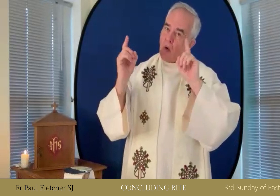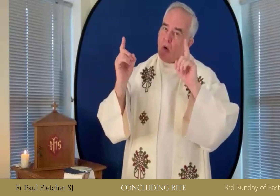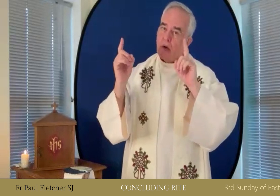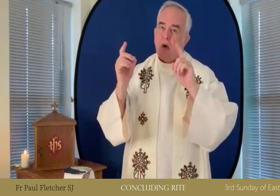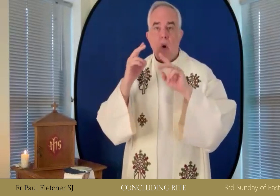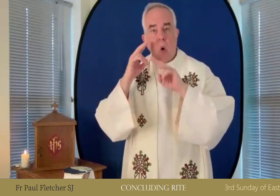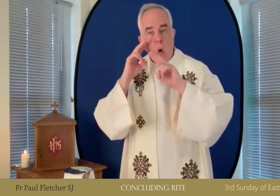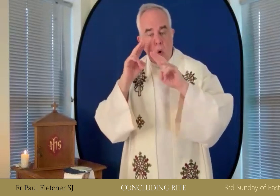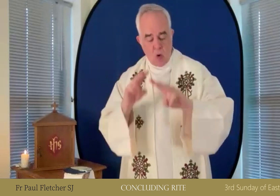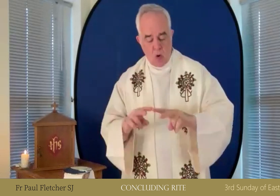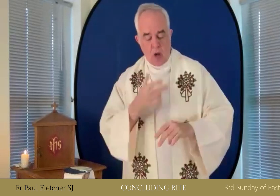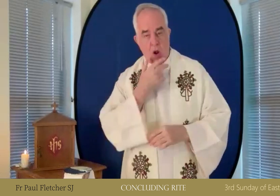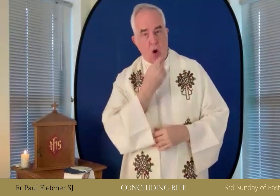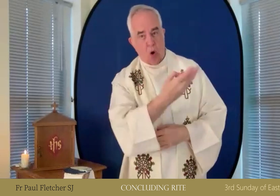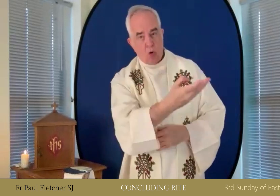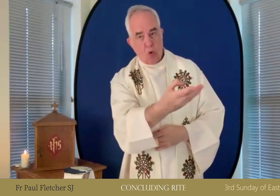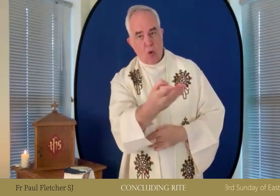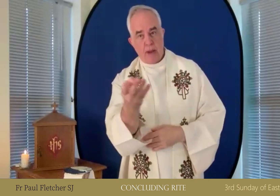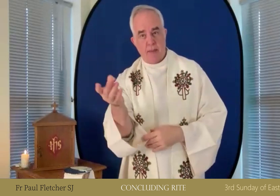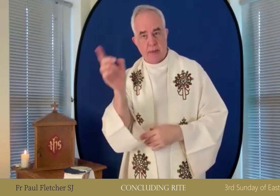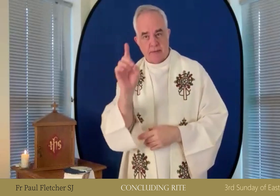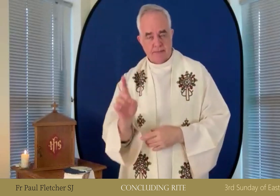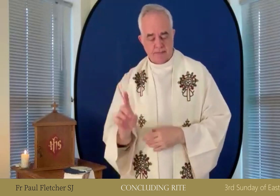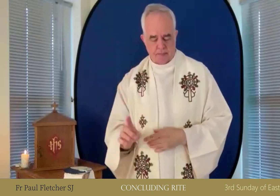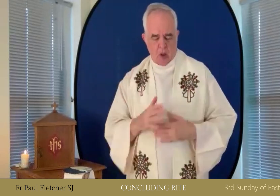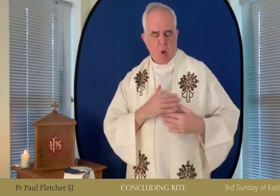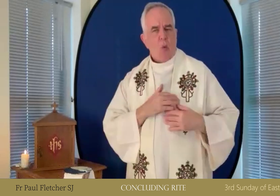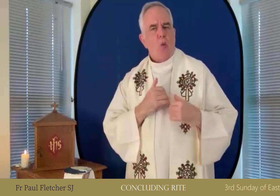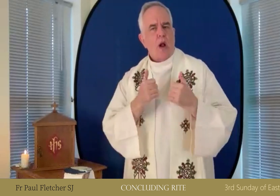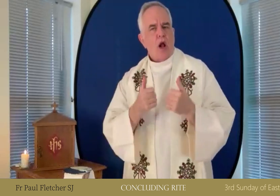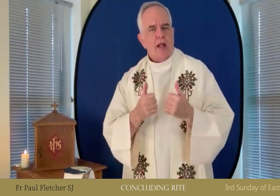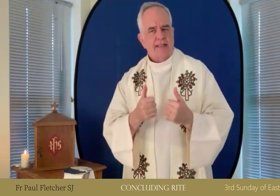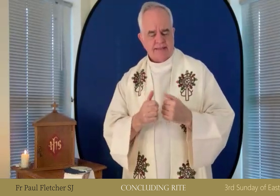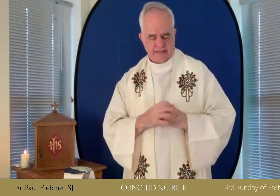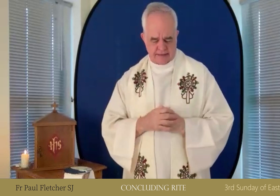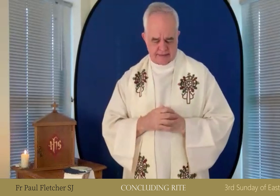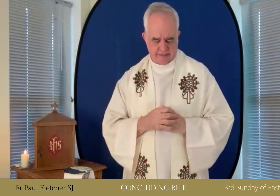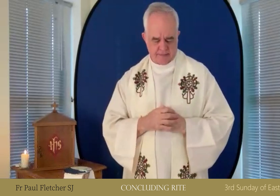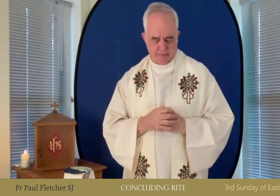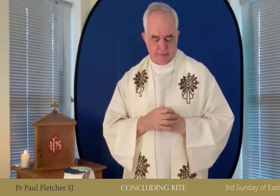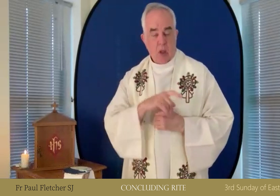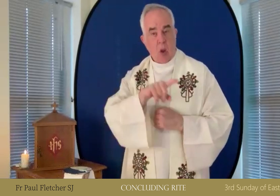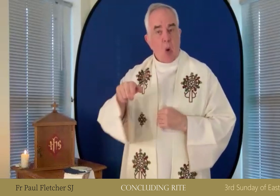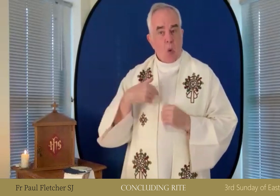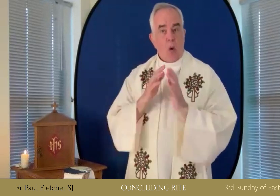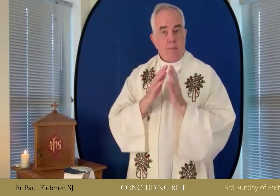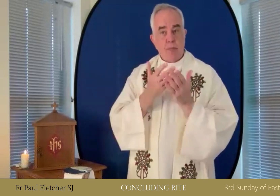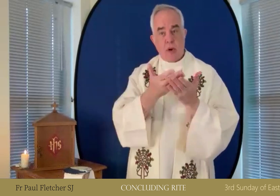Lord, look on your people for kindness. We pray